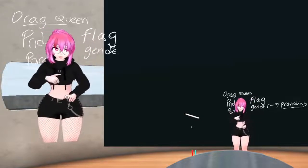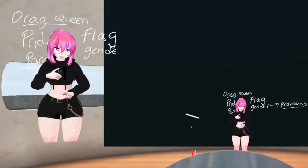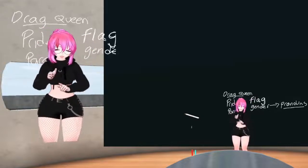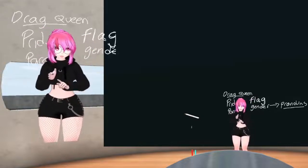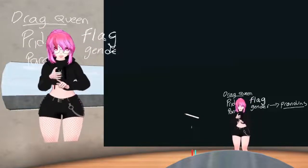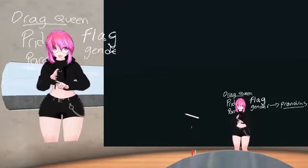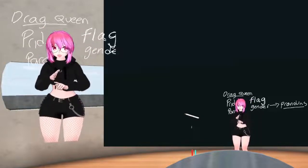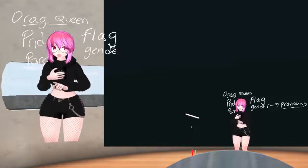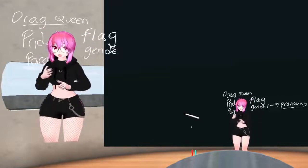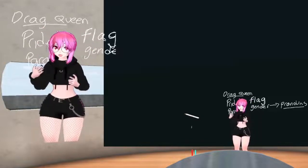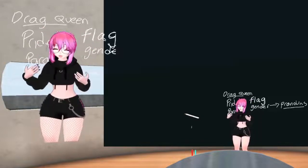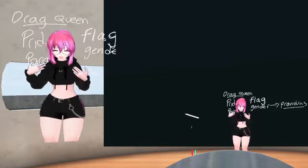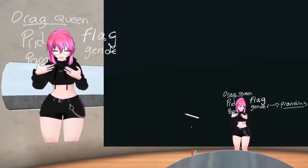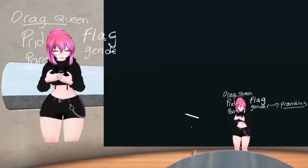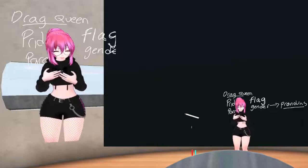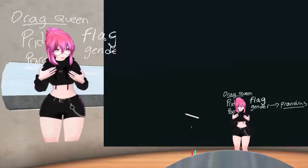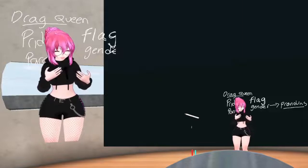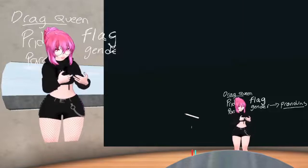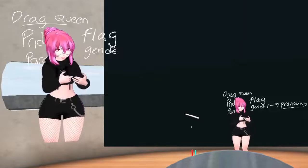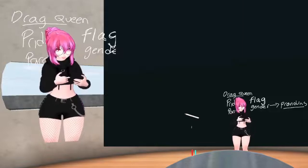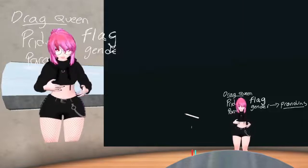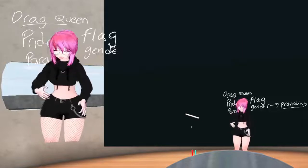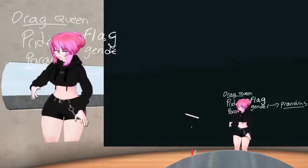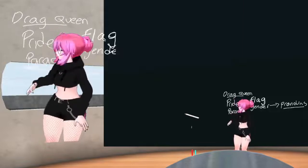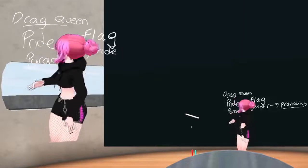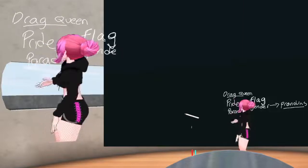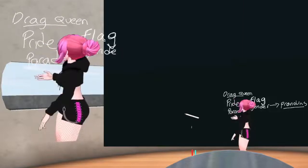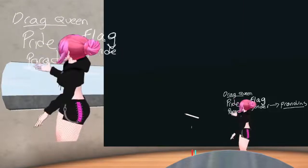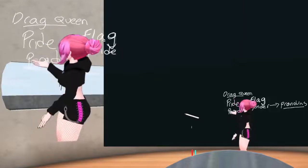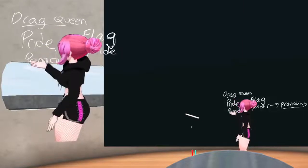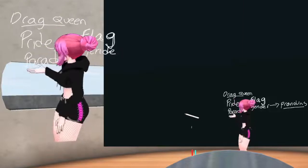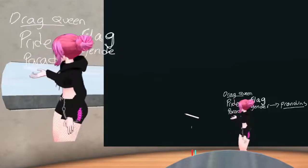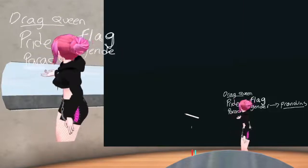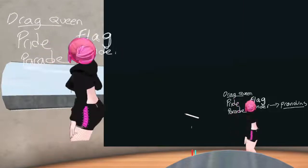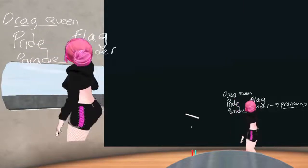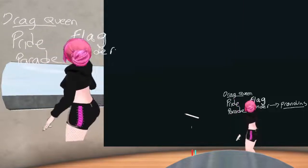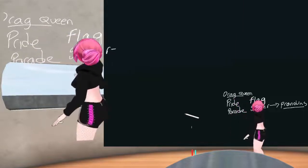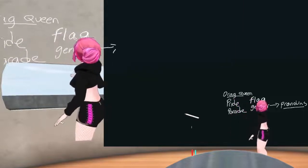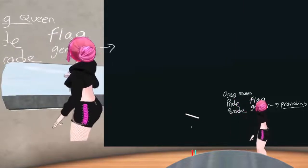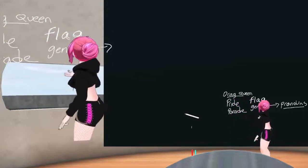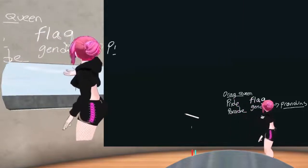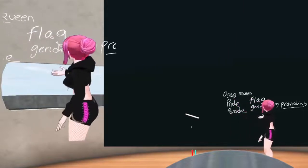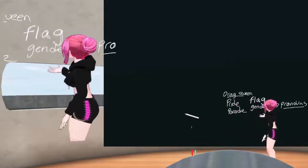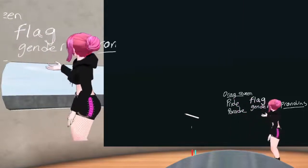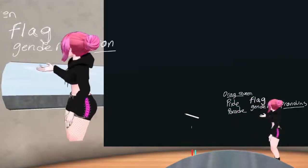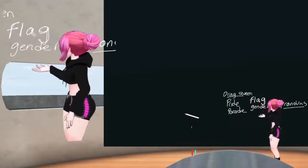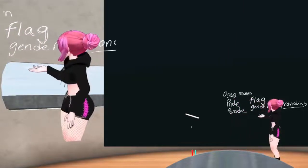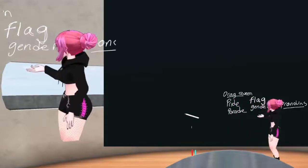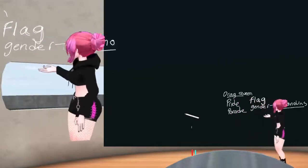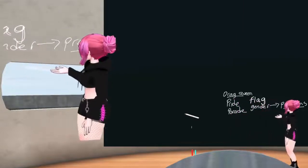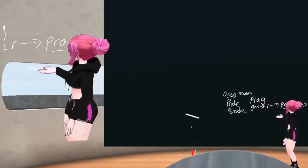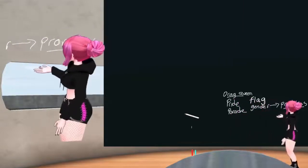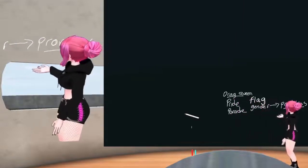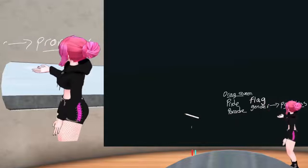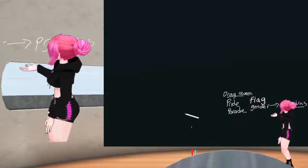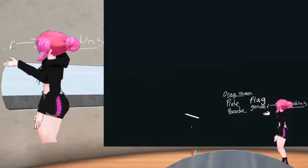trans pride flag. You can kind of combine each of those together and end it with flag. And